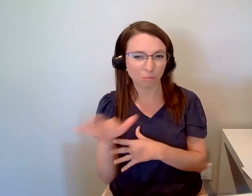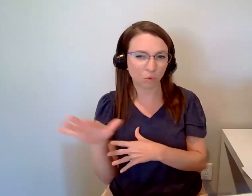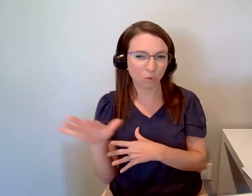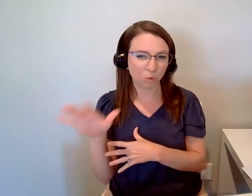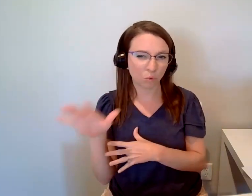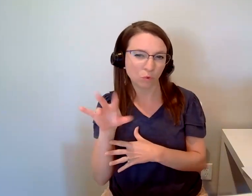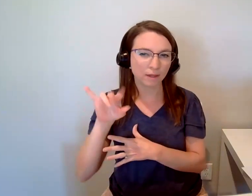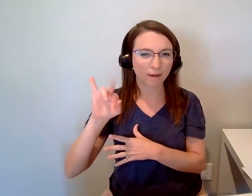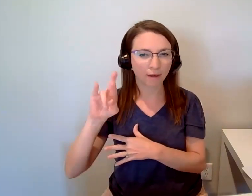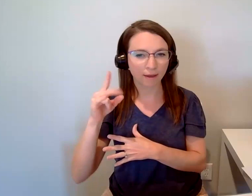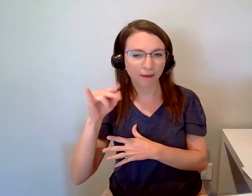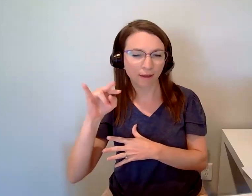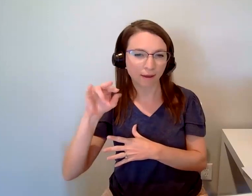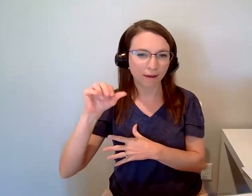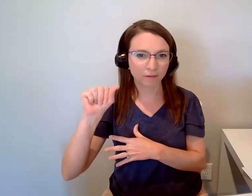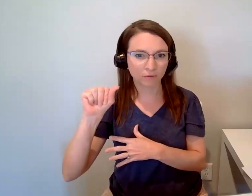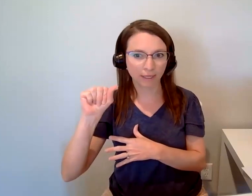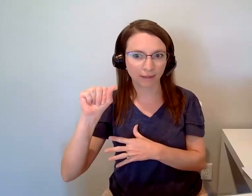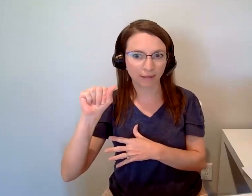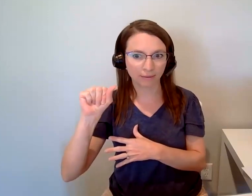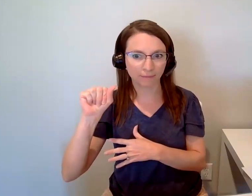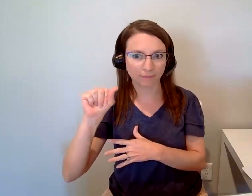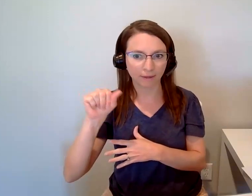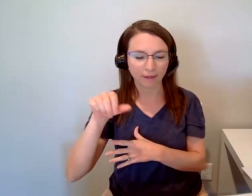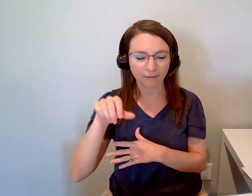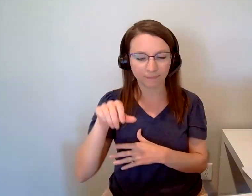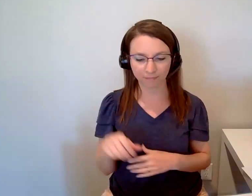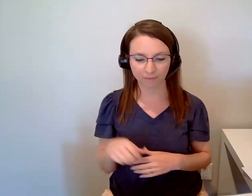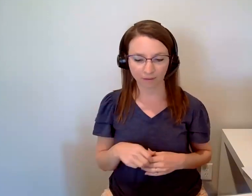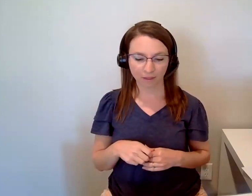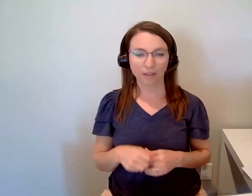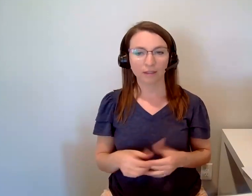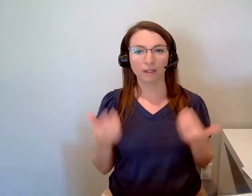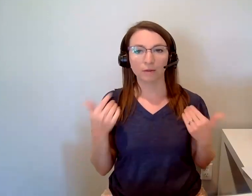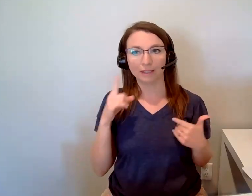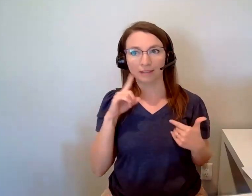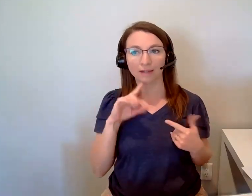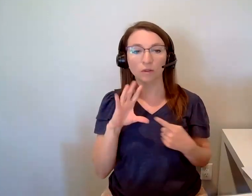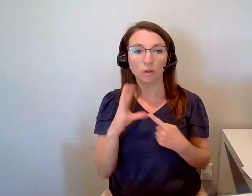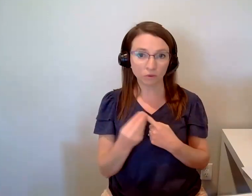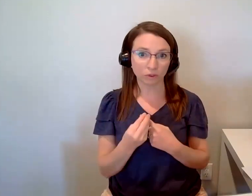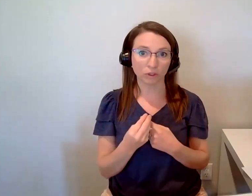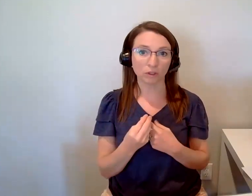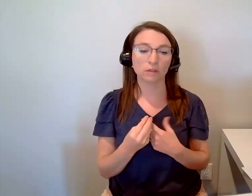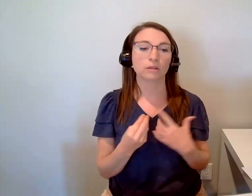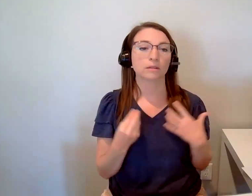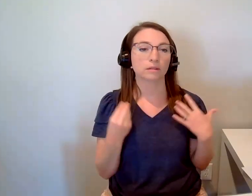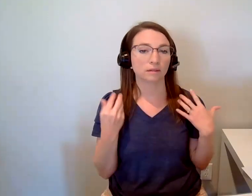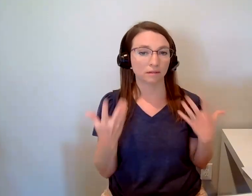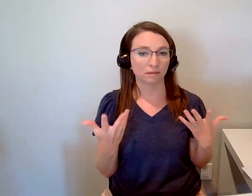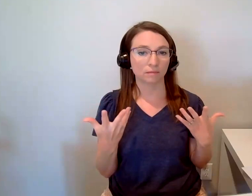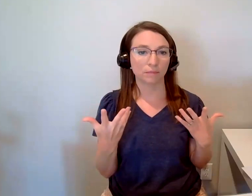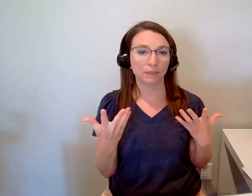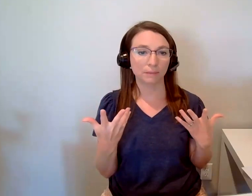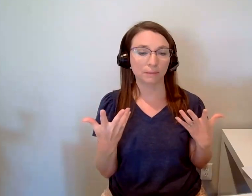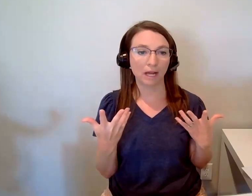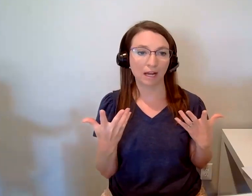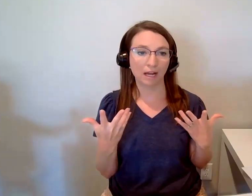smooth as you can. Okay. Now in deaf culture, people